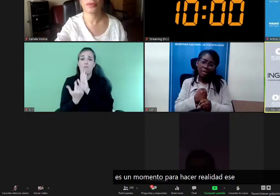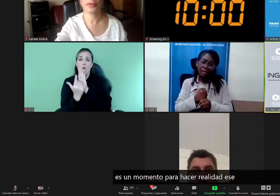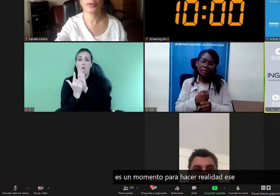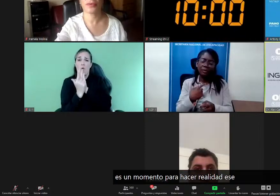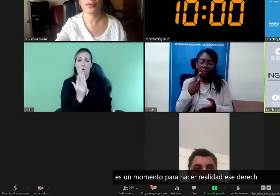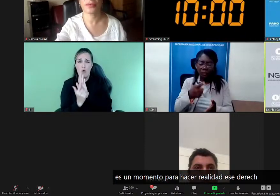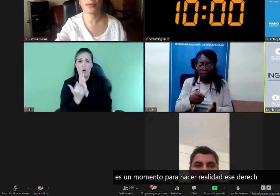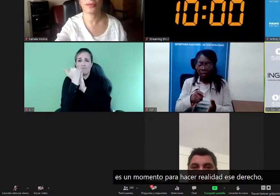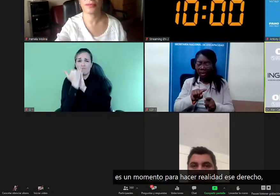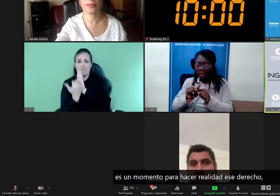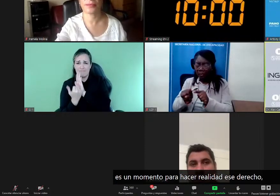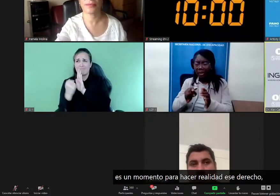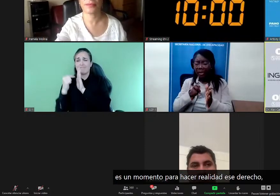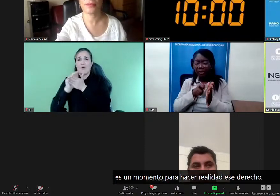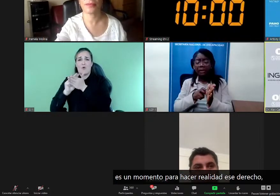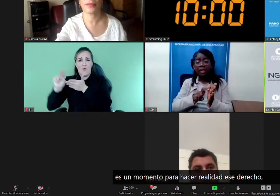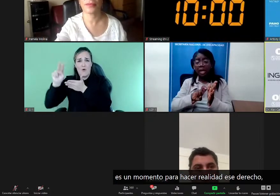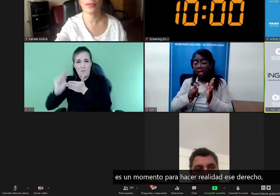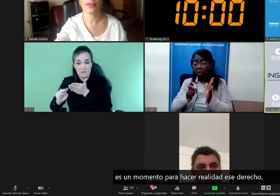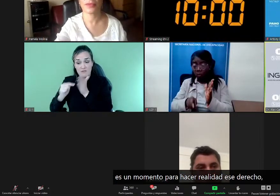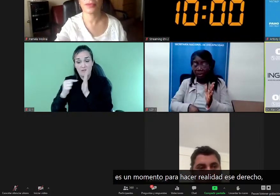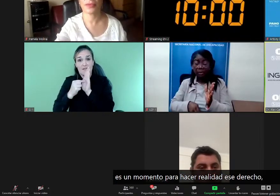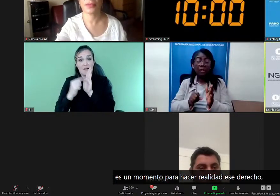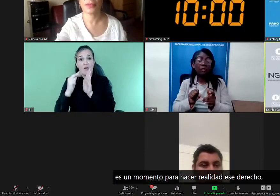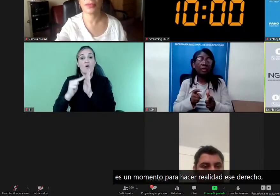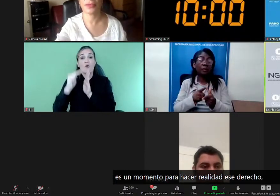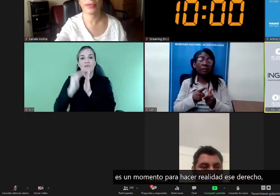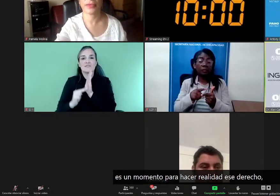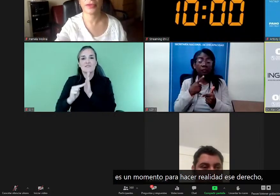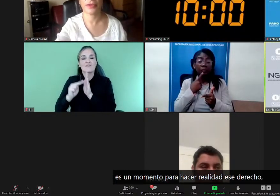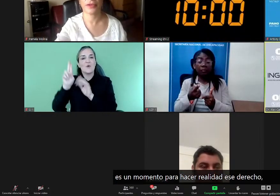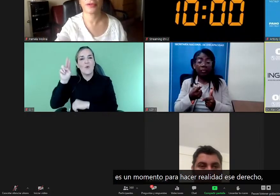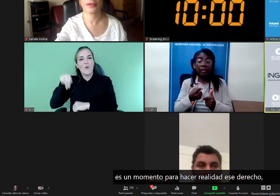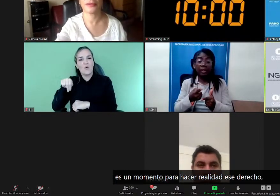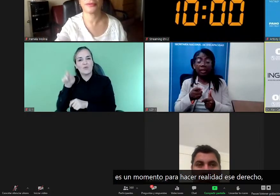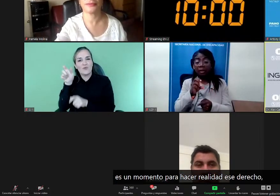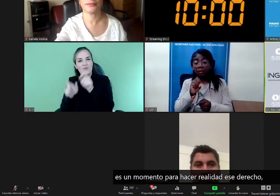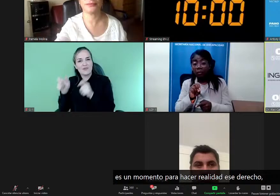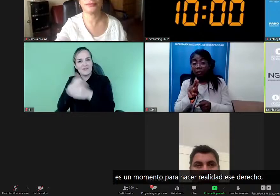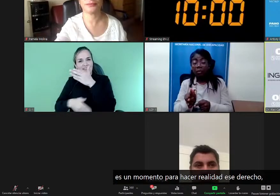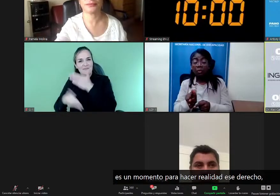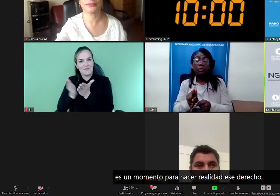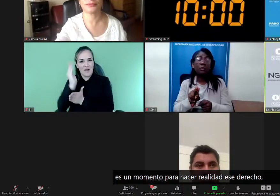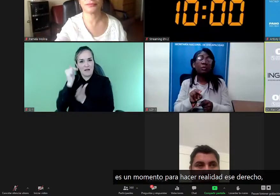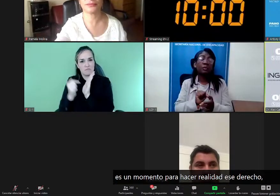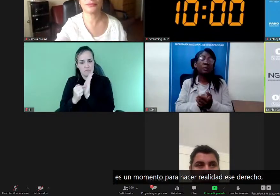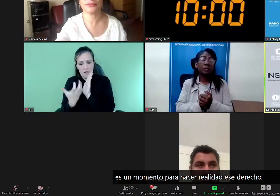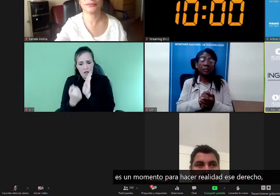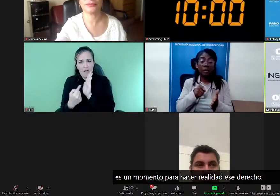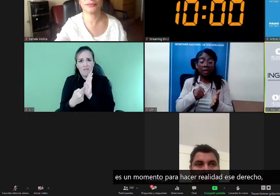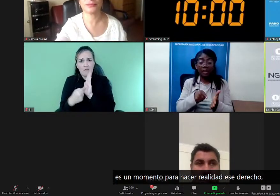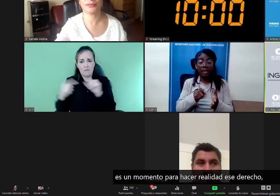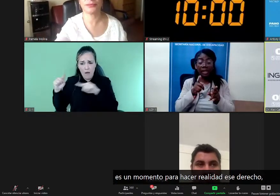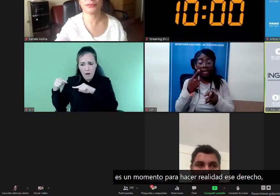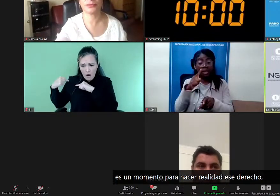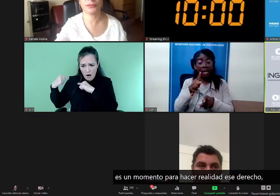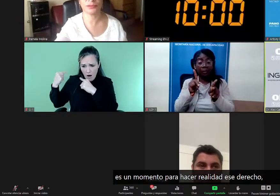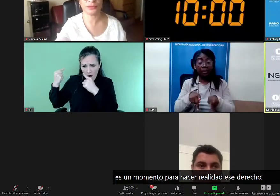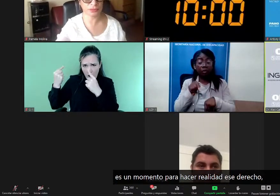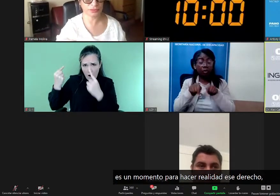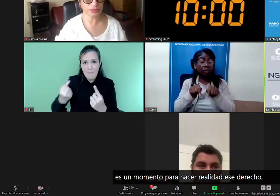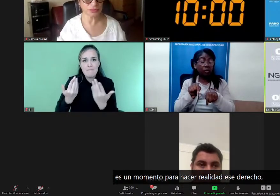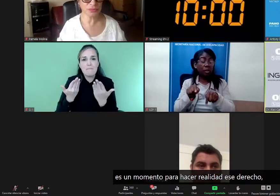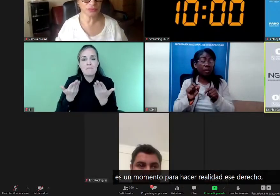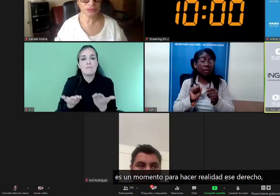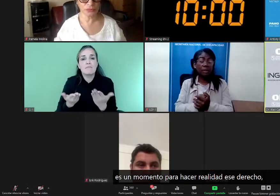been established and stated in the different conventions mainly in the u.n convention on the rights of